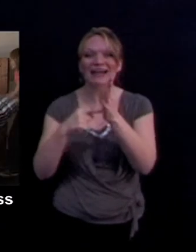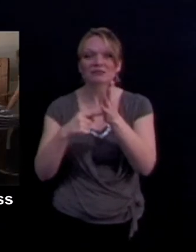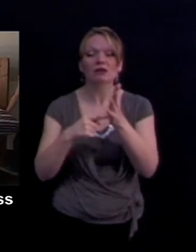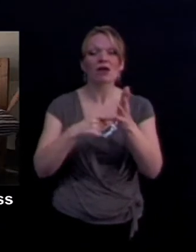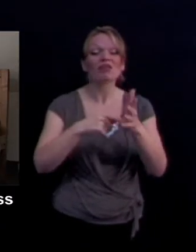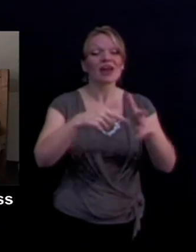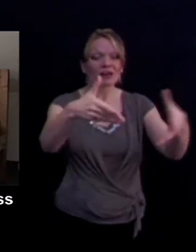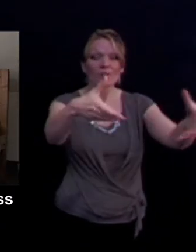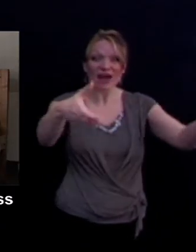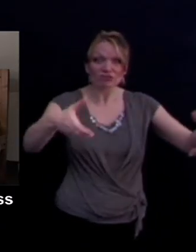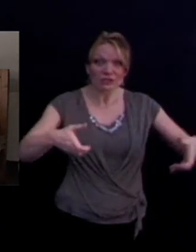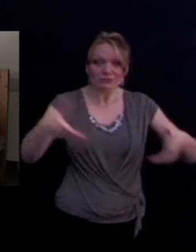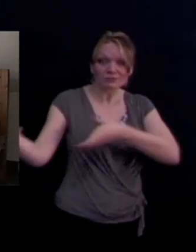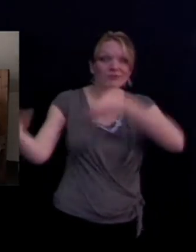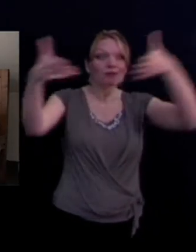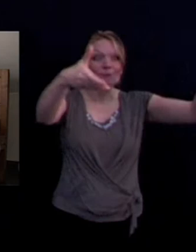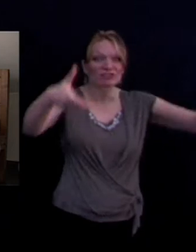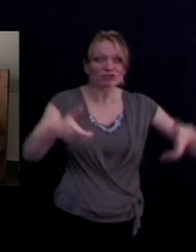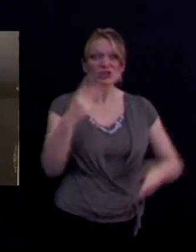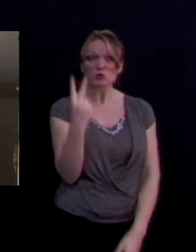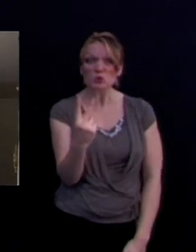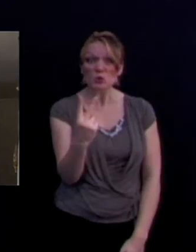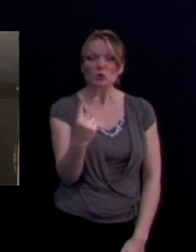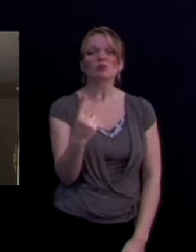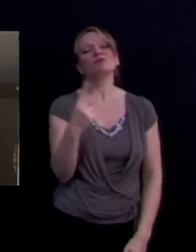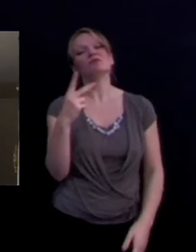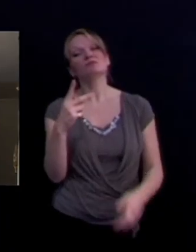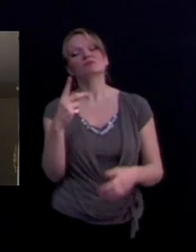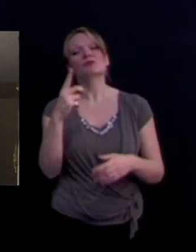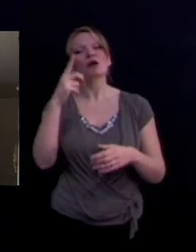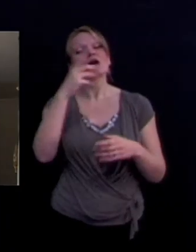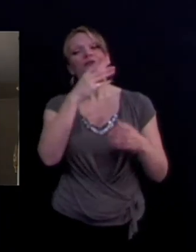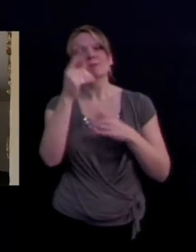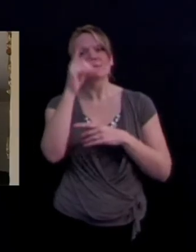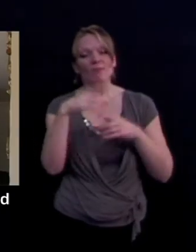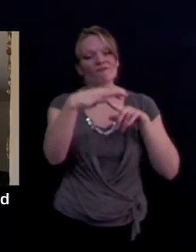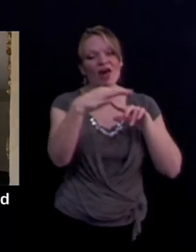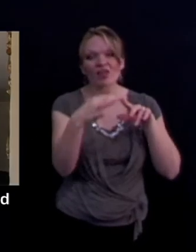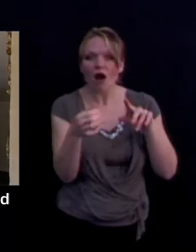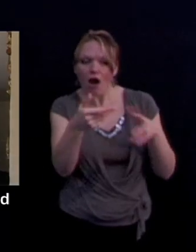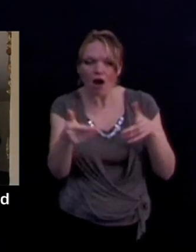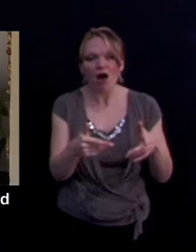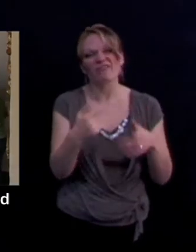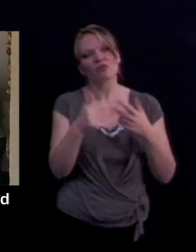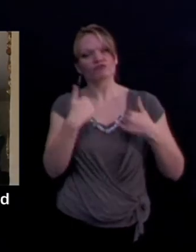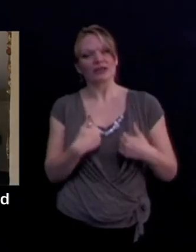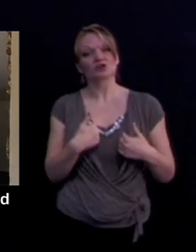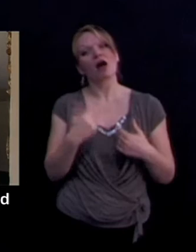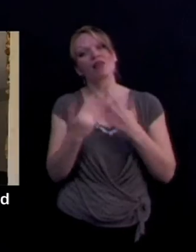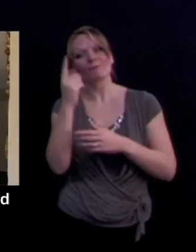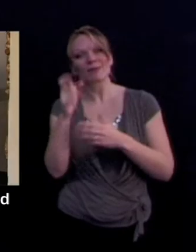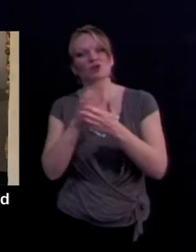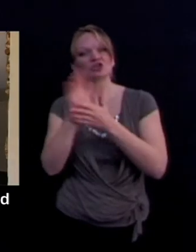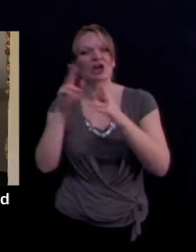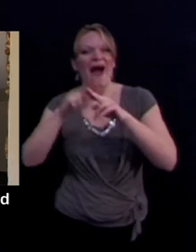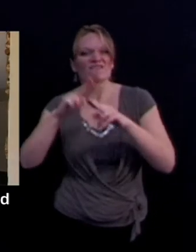mattress stuffed with feather or down. For poorer people, chaff or corn husks were used. The coverlet, or bed cover, provided